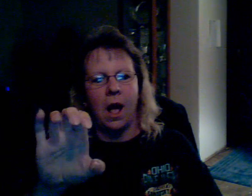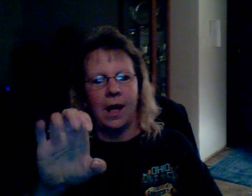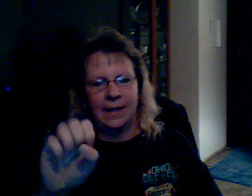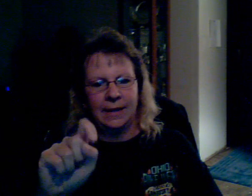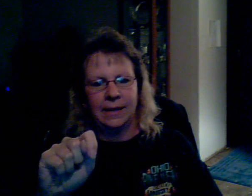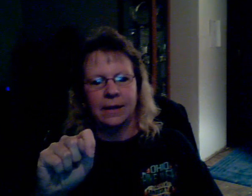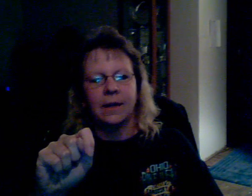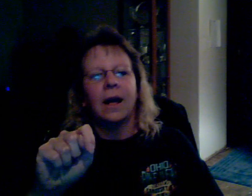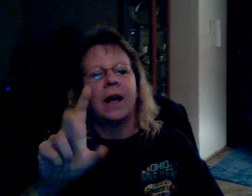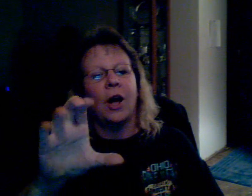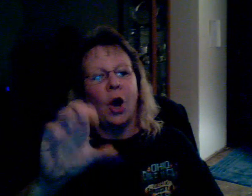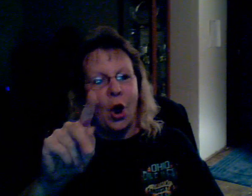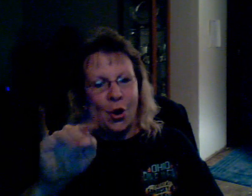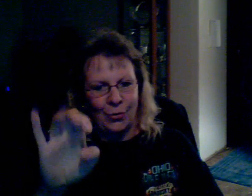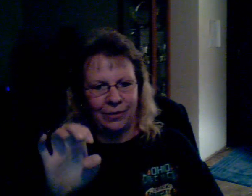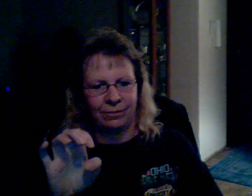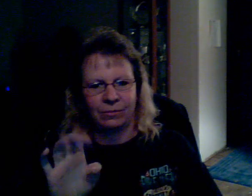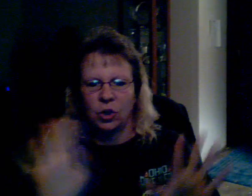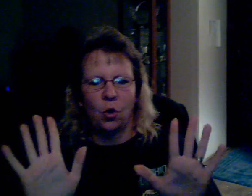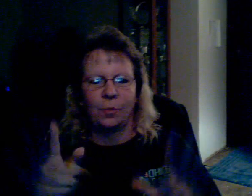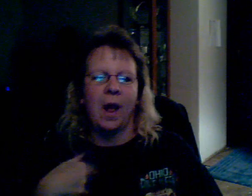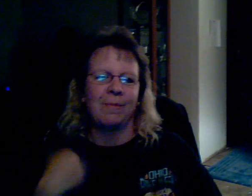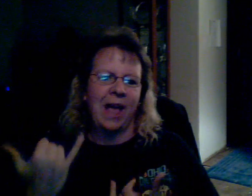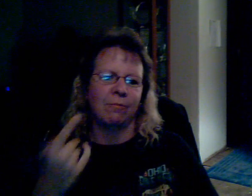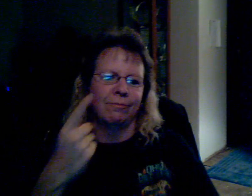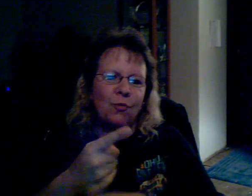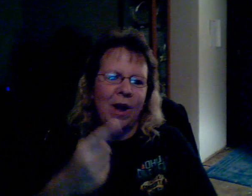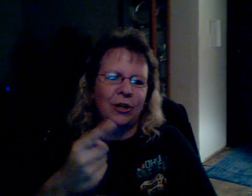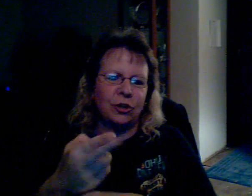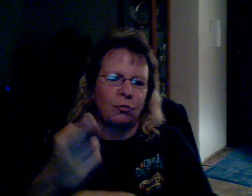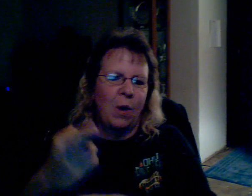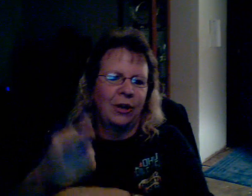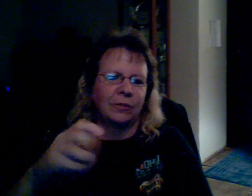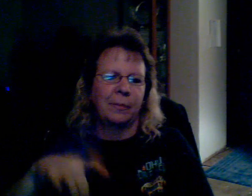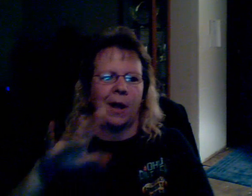I needed to stop